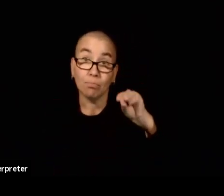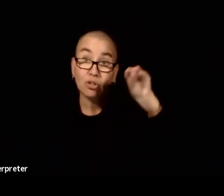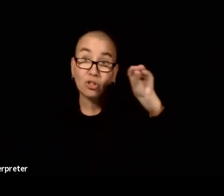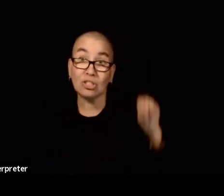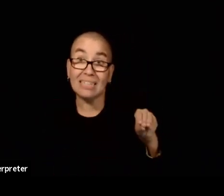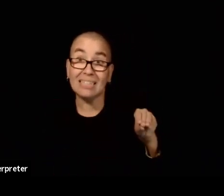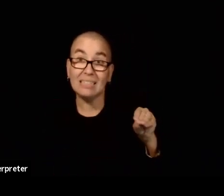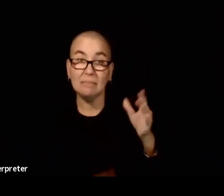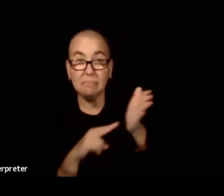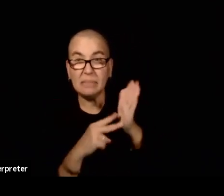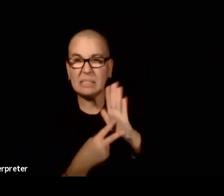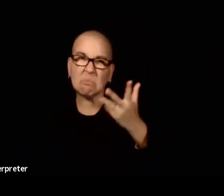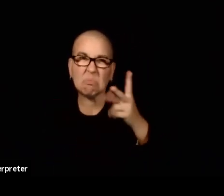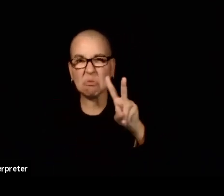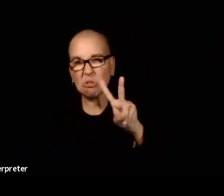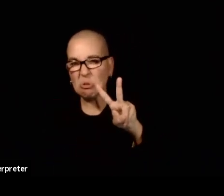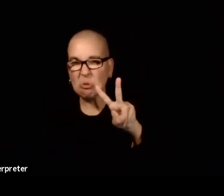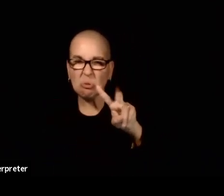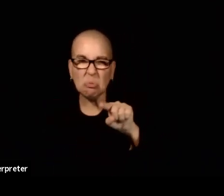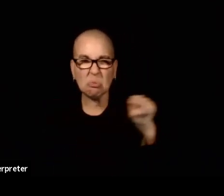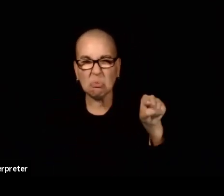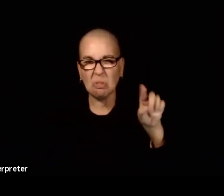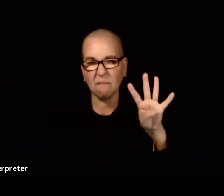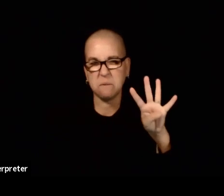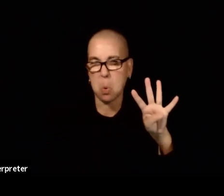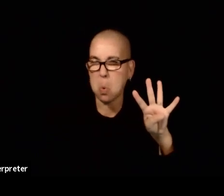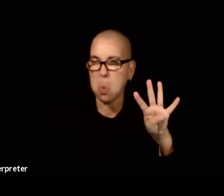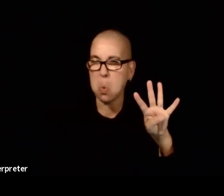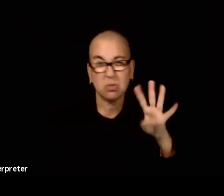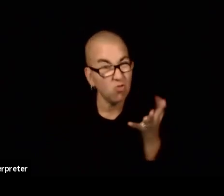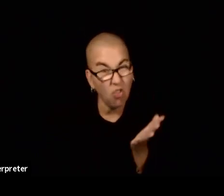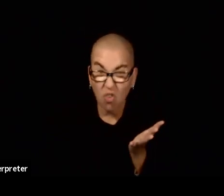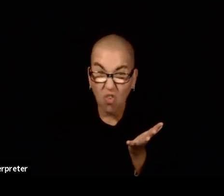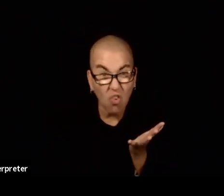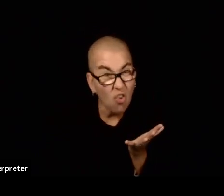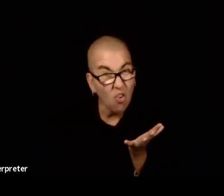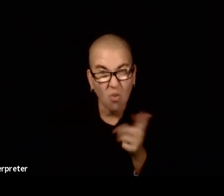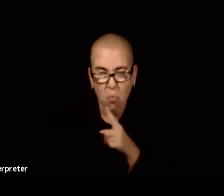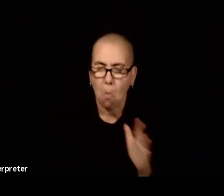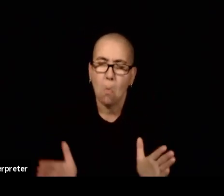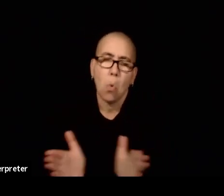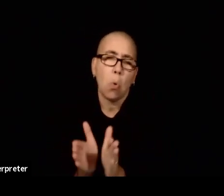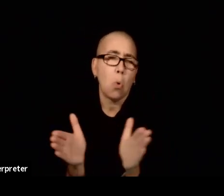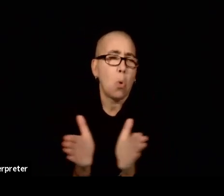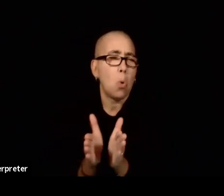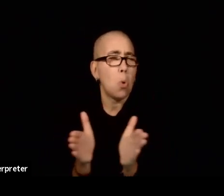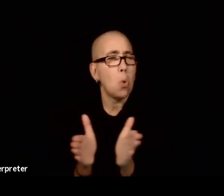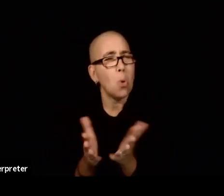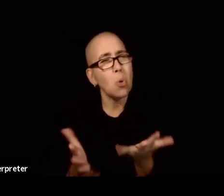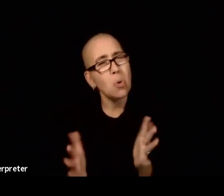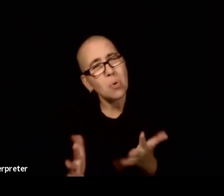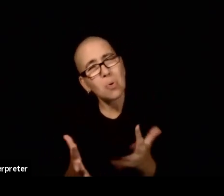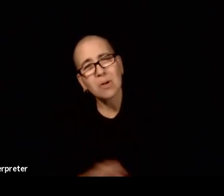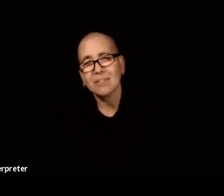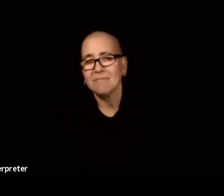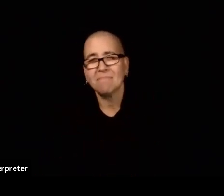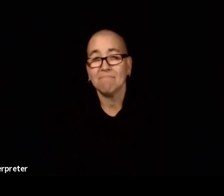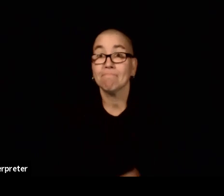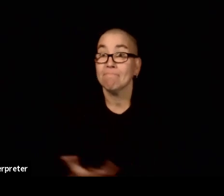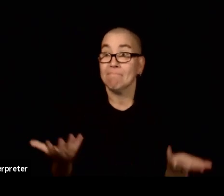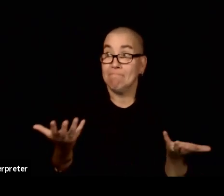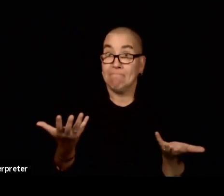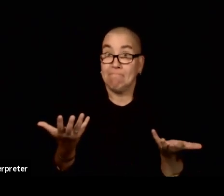us with is the fact that we aren't seeing as much transmission happening.